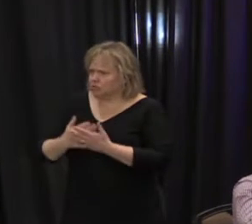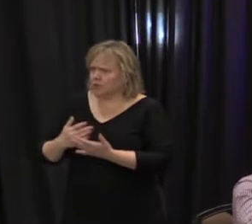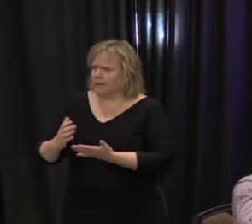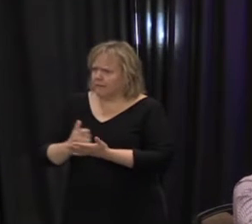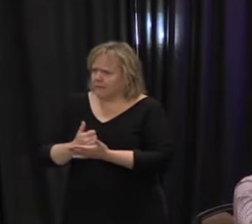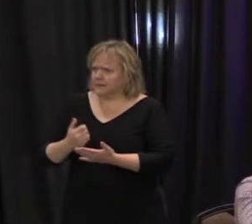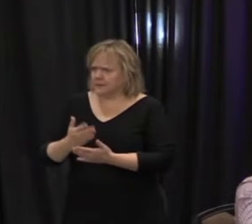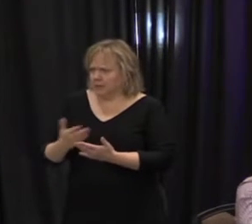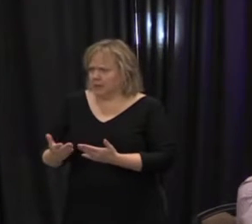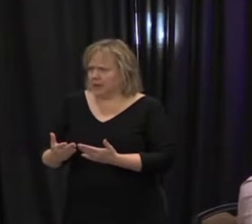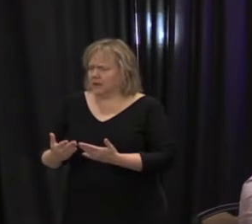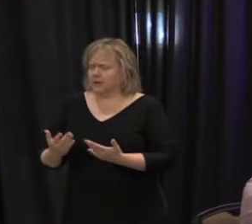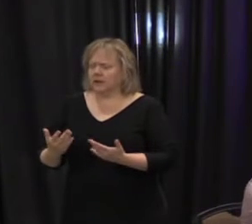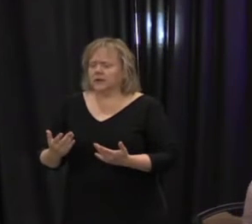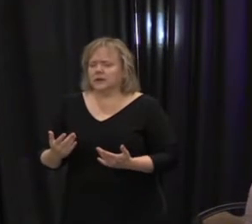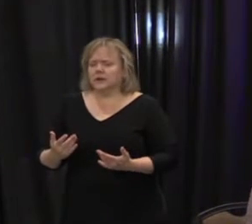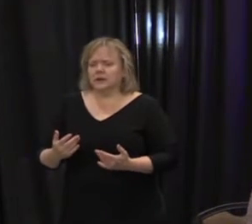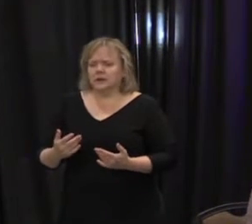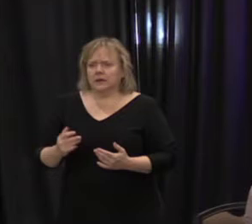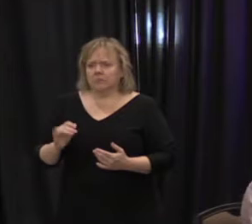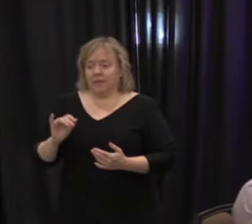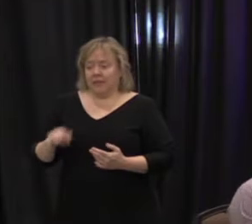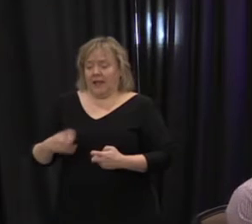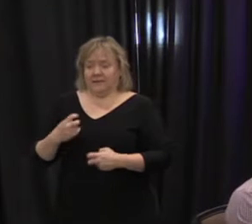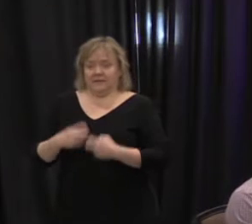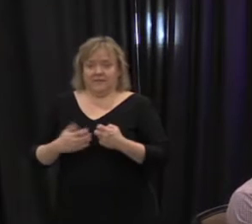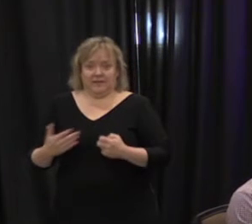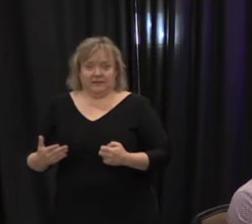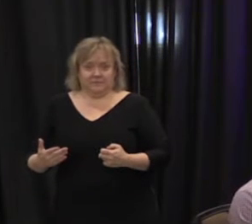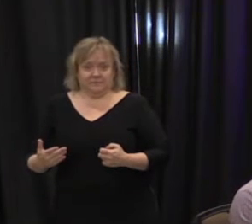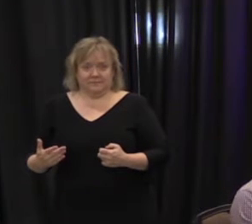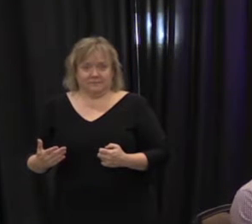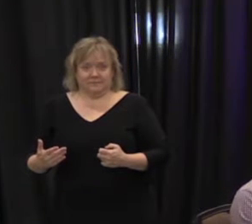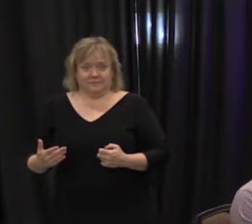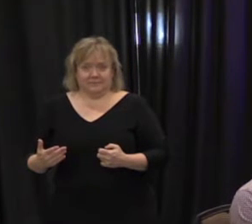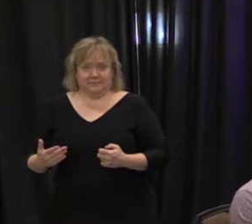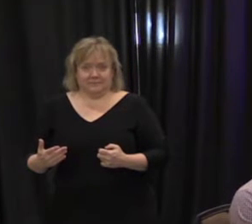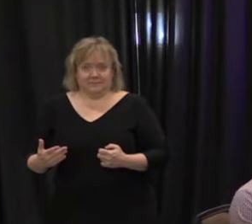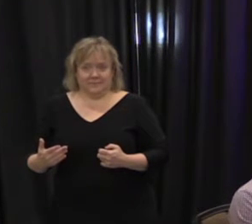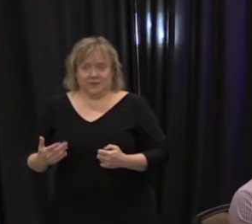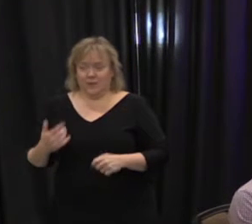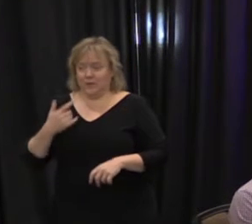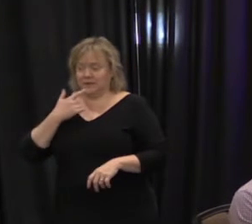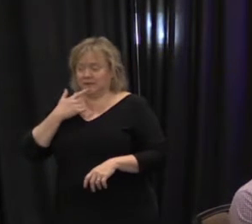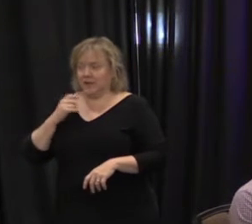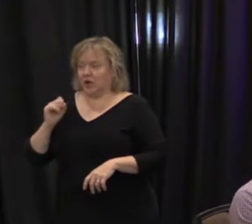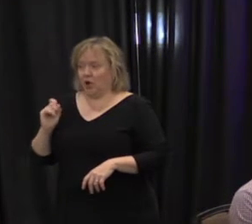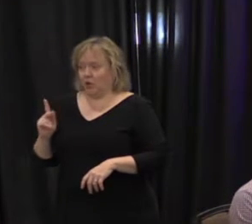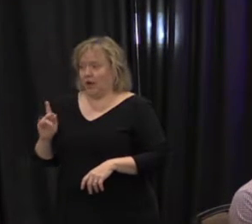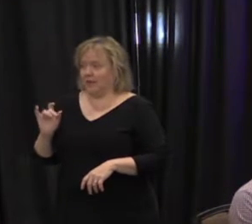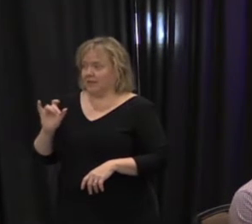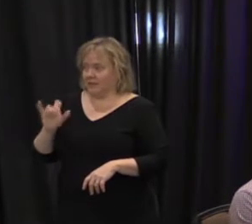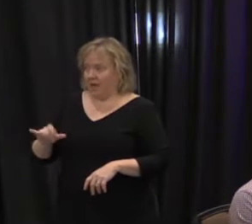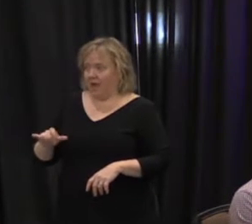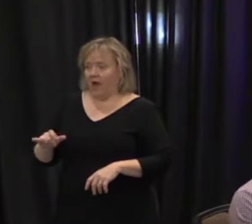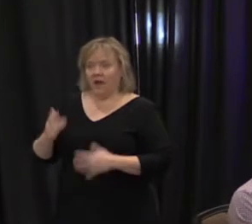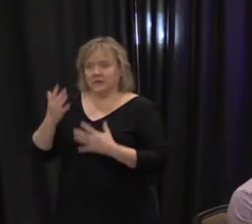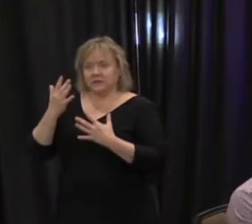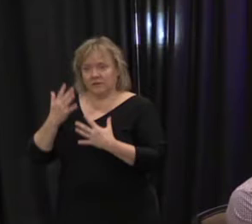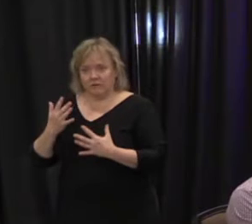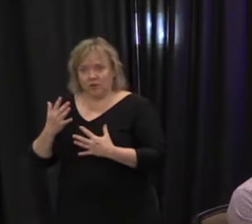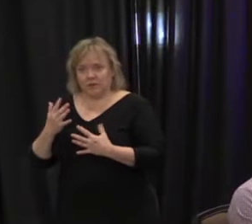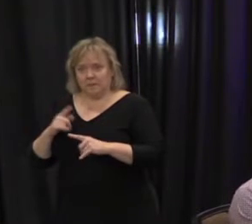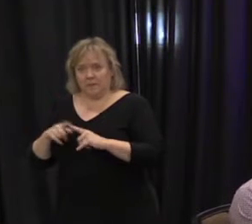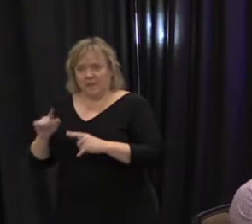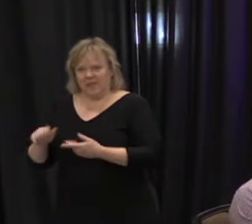to them. So, you know, that's the difficult part of it as well, is to say, you know, is when to say, oh, that's an unfortunate story, which then